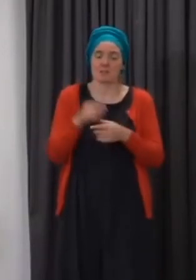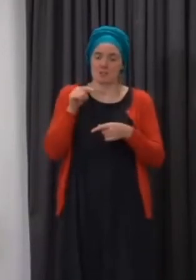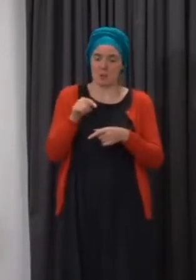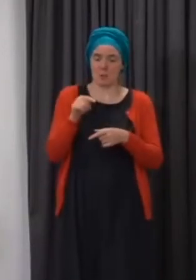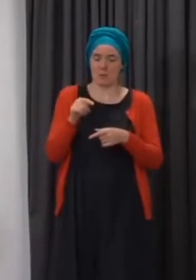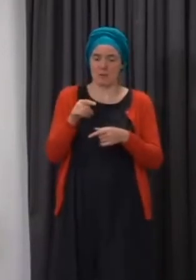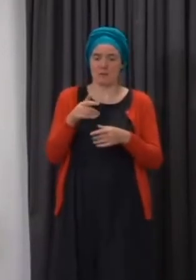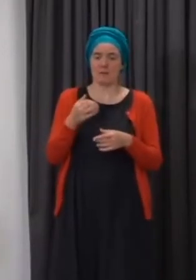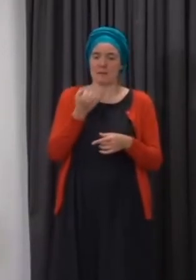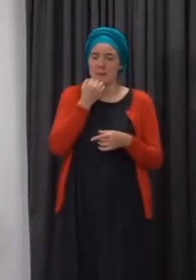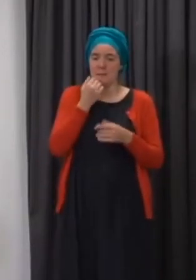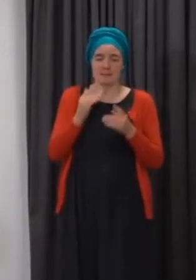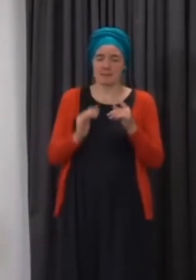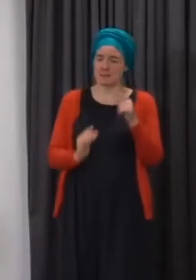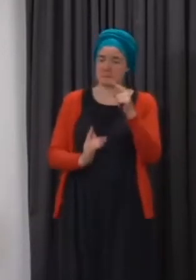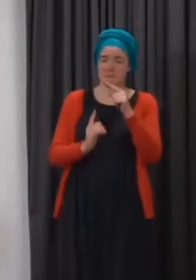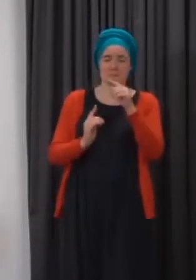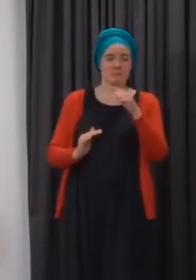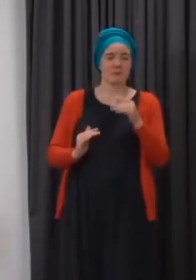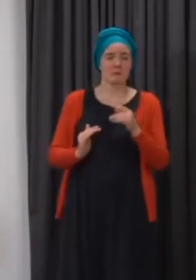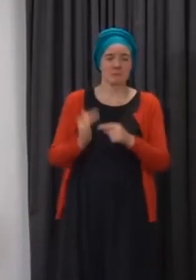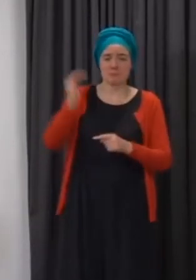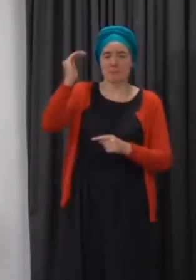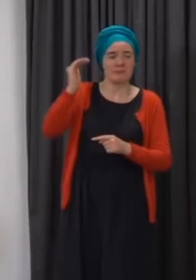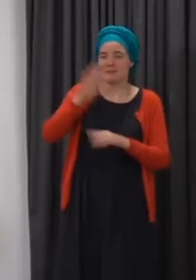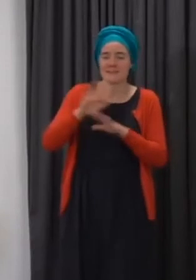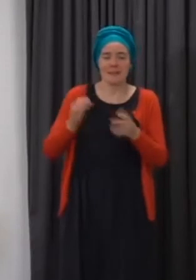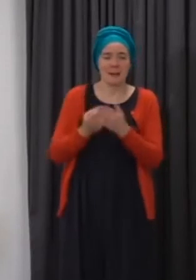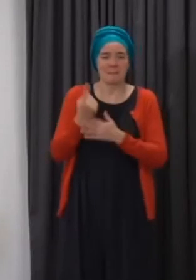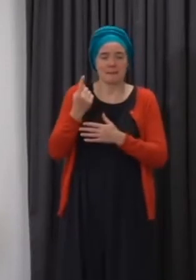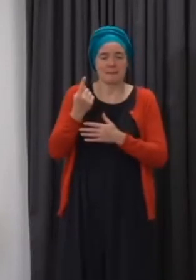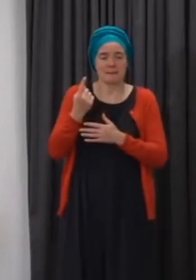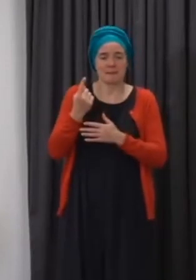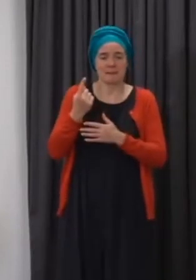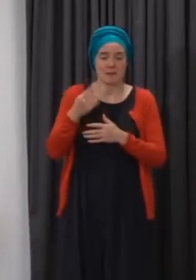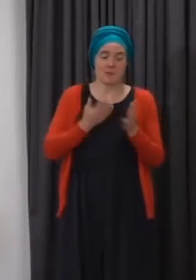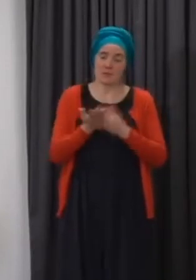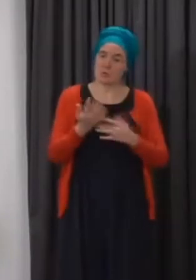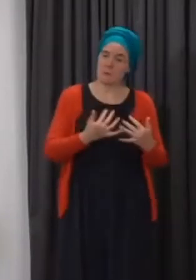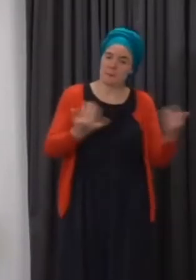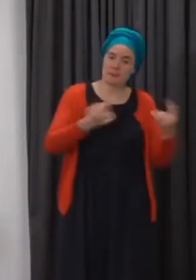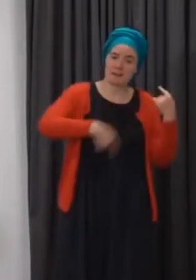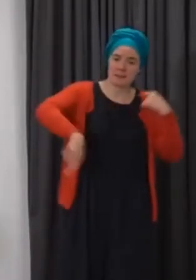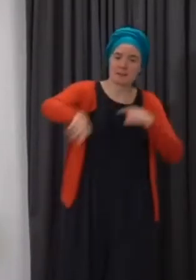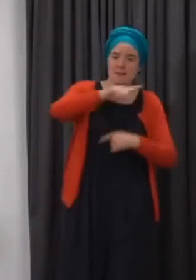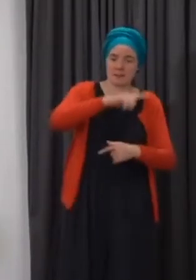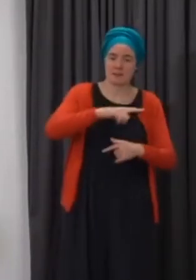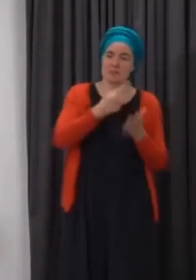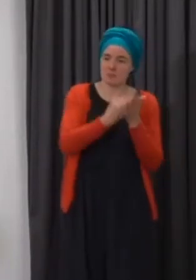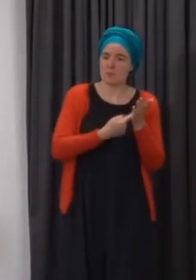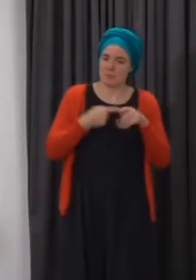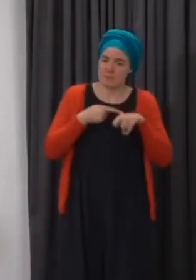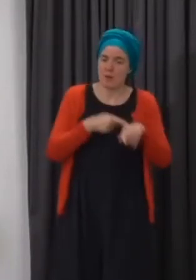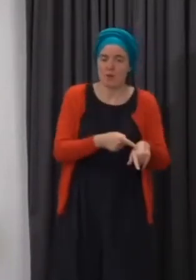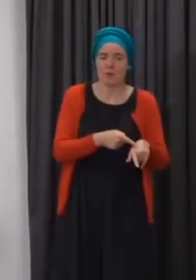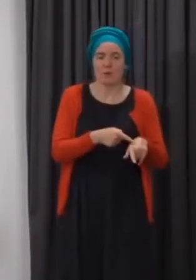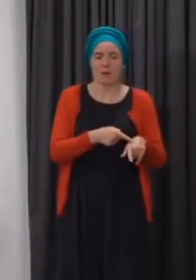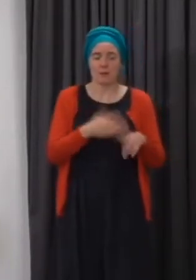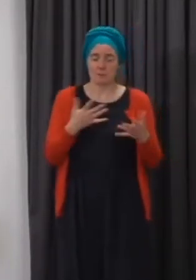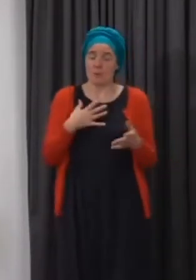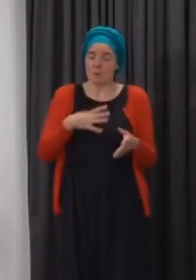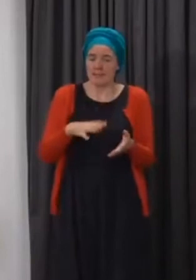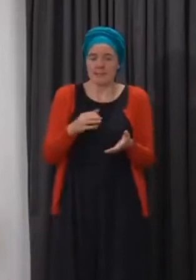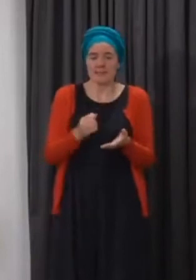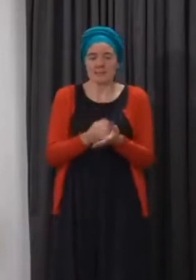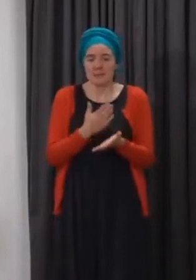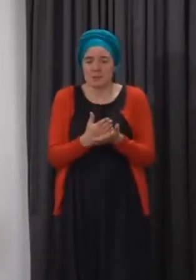I think that is because of the way the public behaved as well as our own actions. But we'll continue to need to make sure that the most vulnerable in our society are protected,